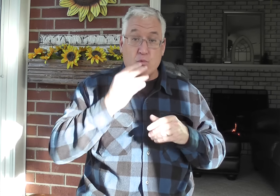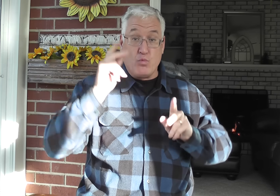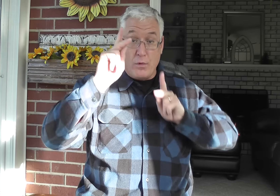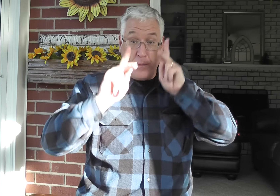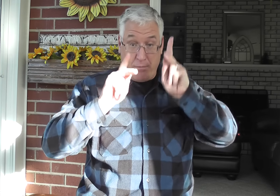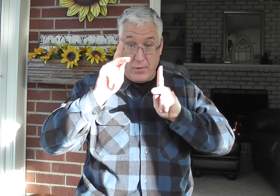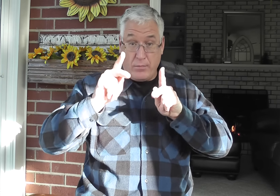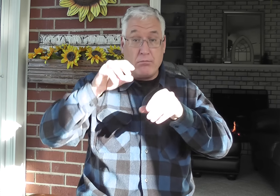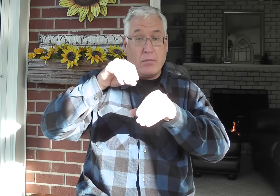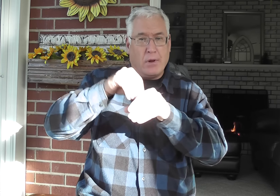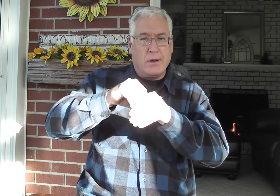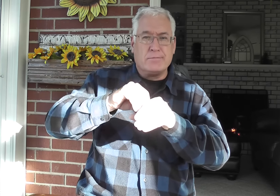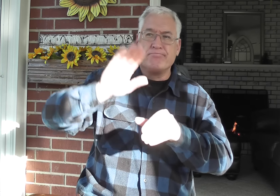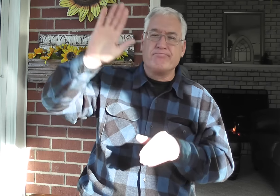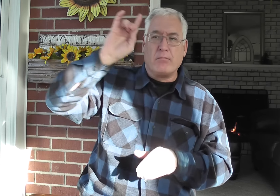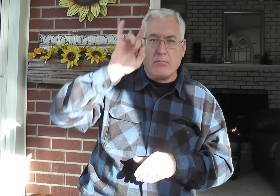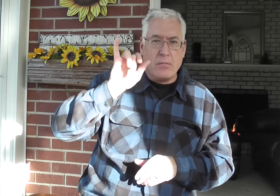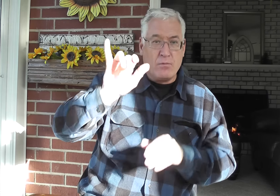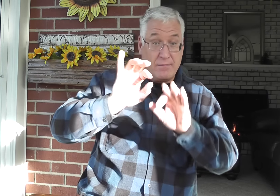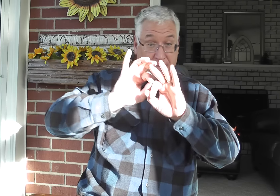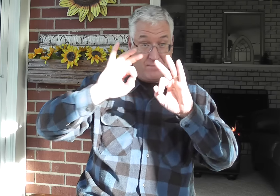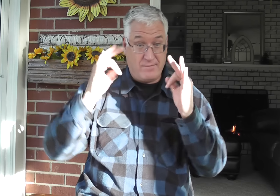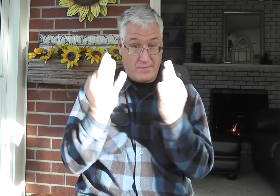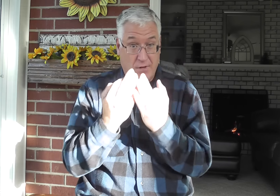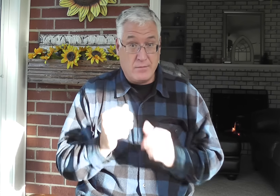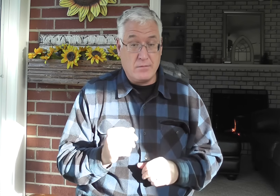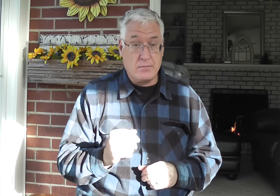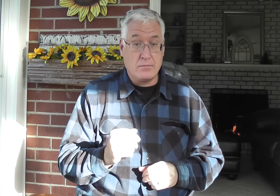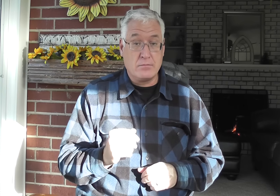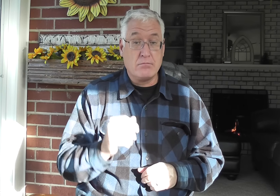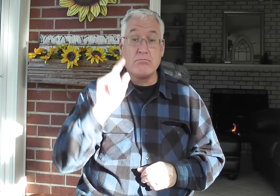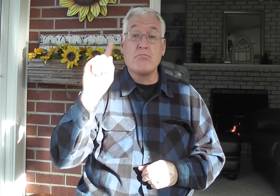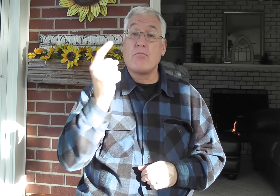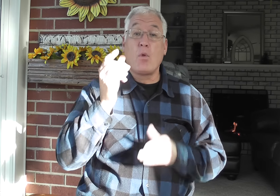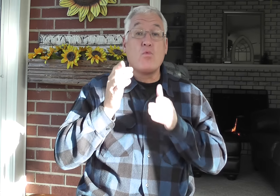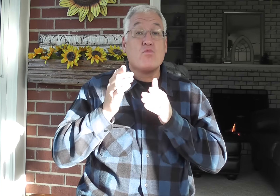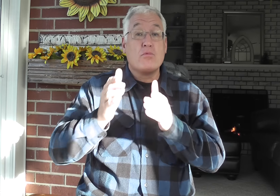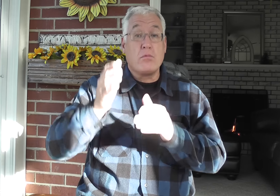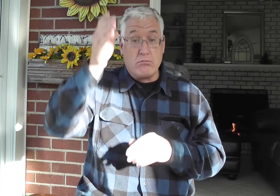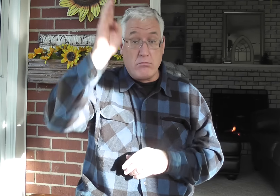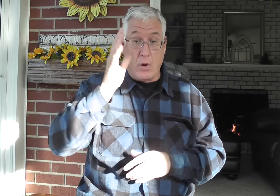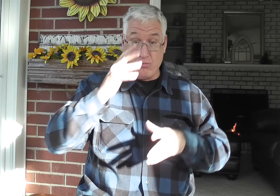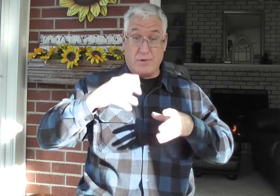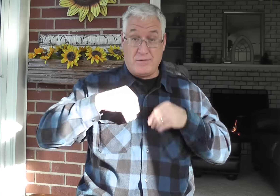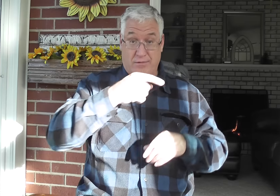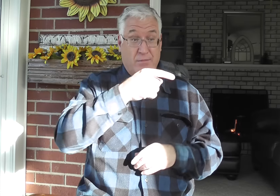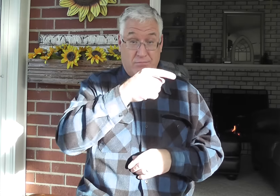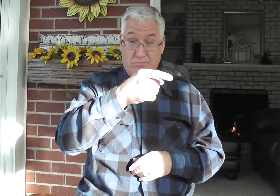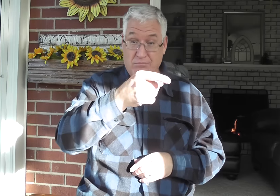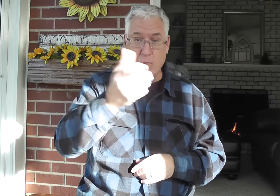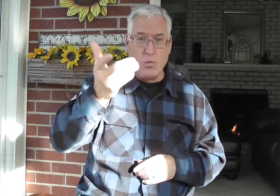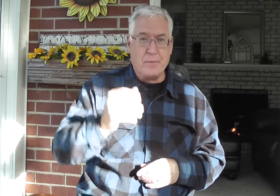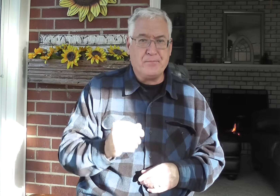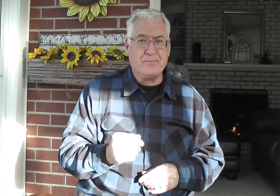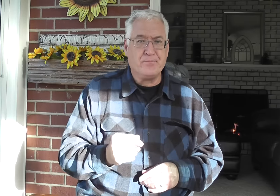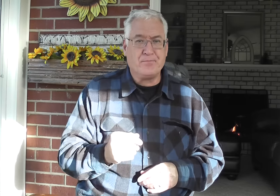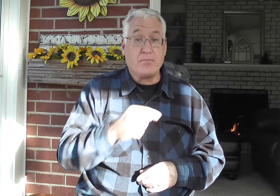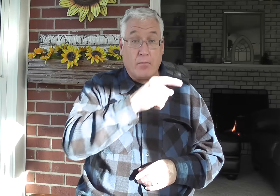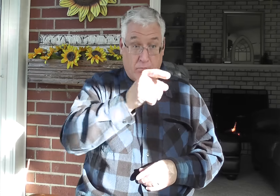second half, about the acceptance of people into God's family. And the only way for them to be